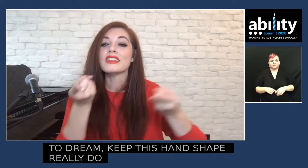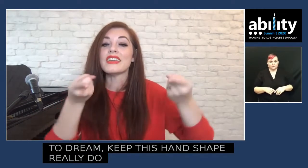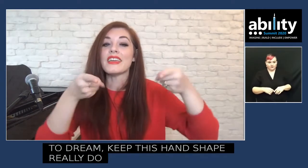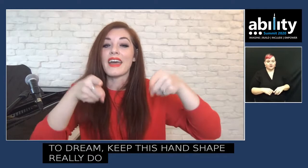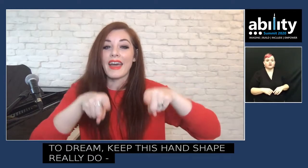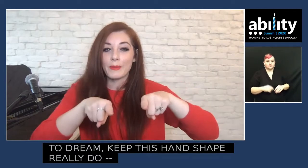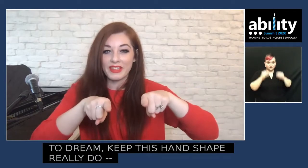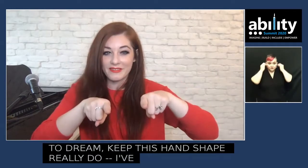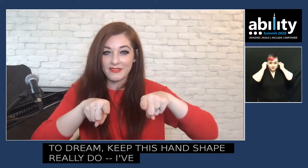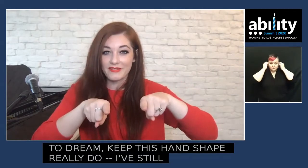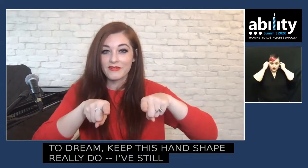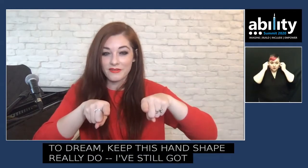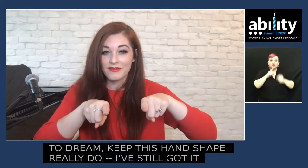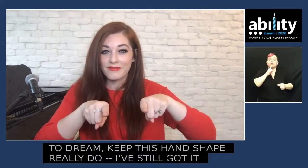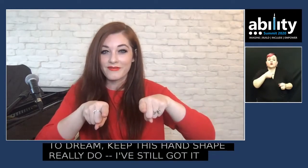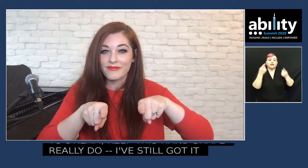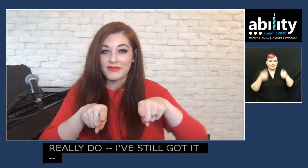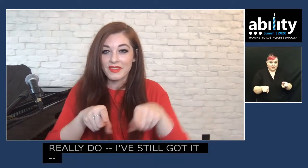That's really happen.